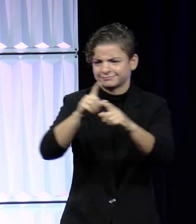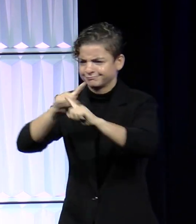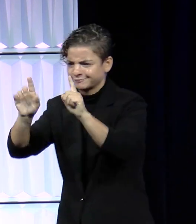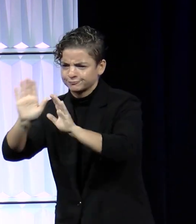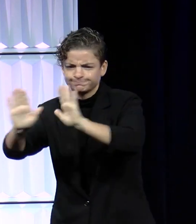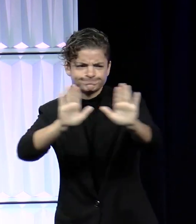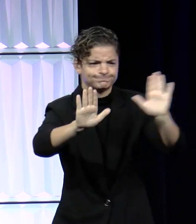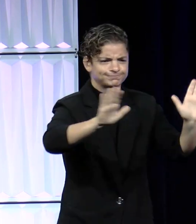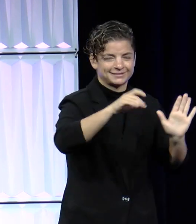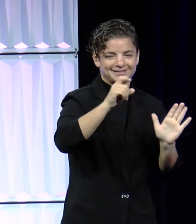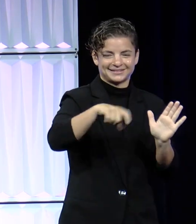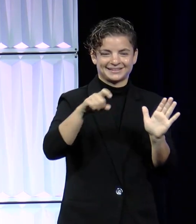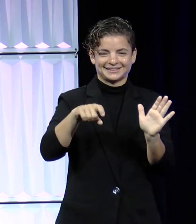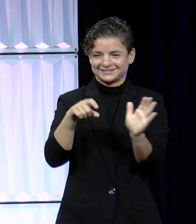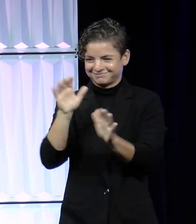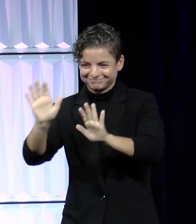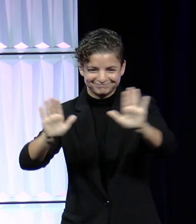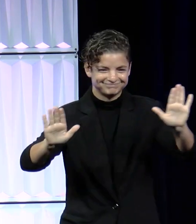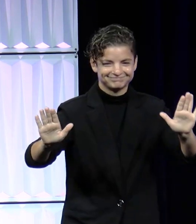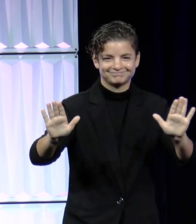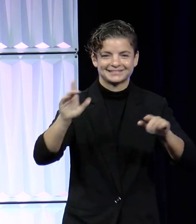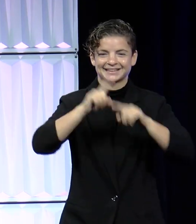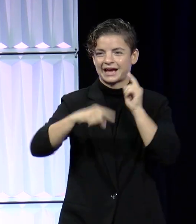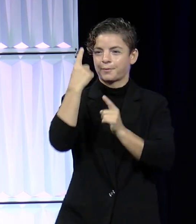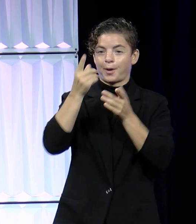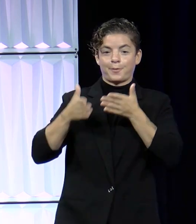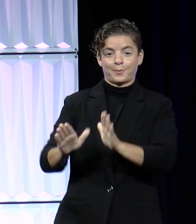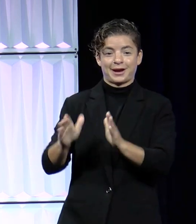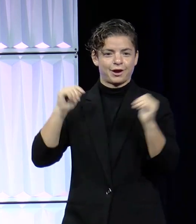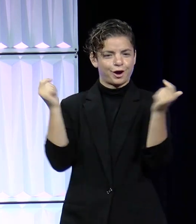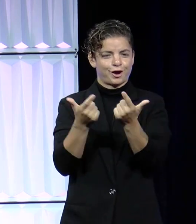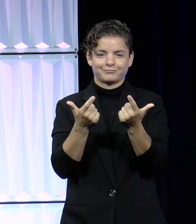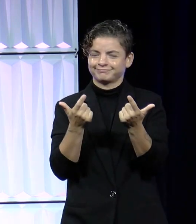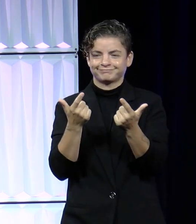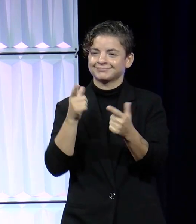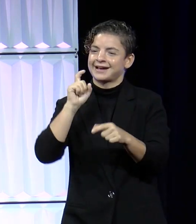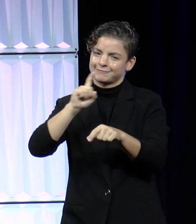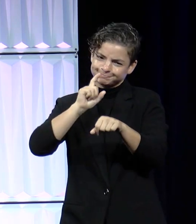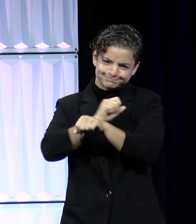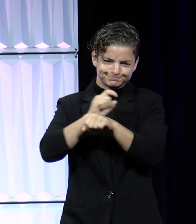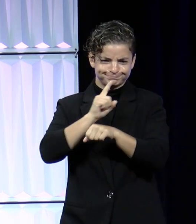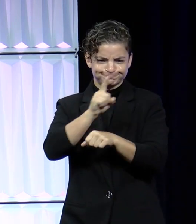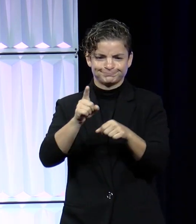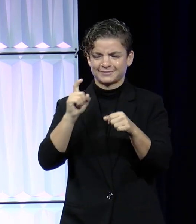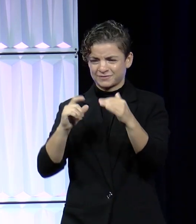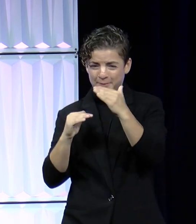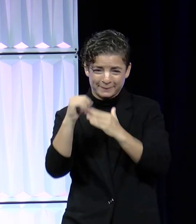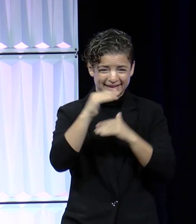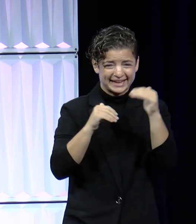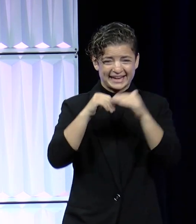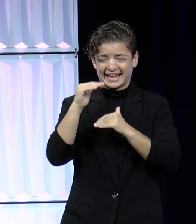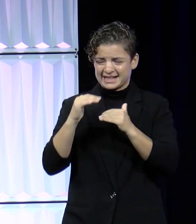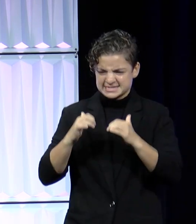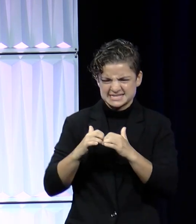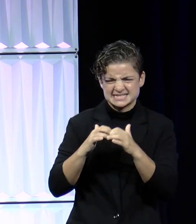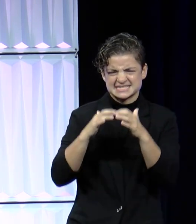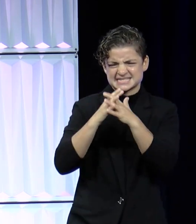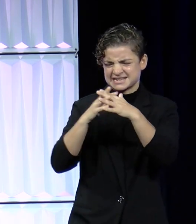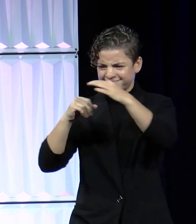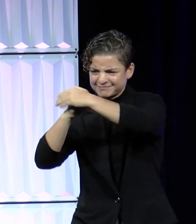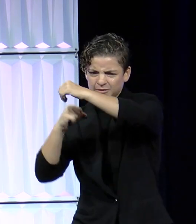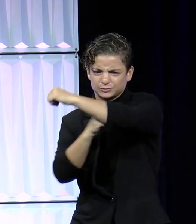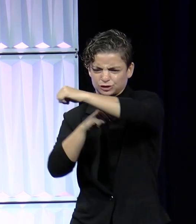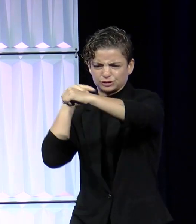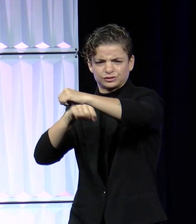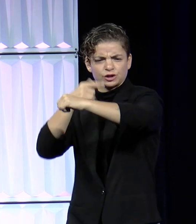survivor. And to make equity real, we have to build the infrastructure for change. To make equity real, we